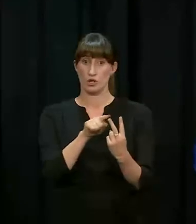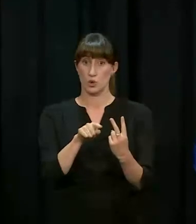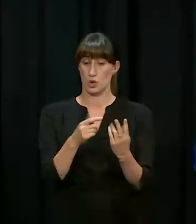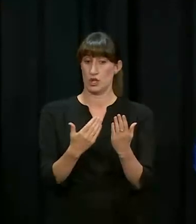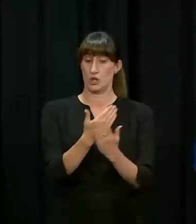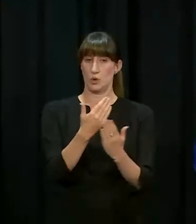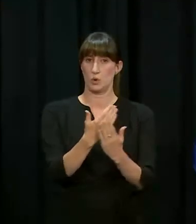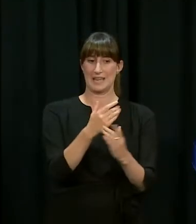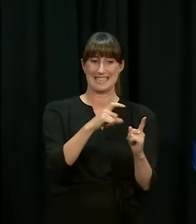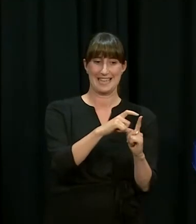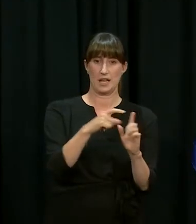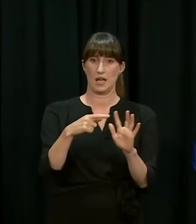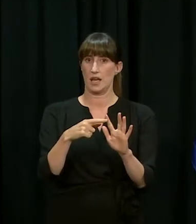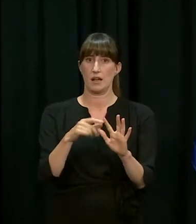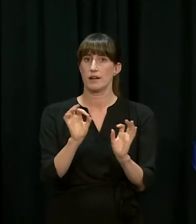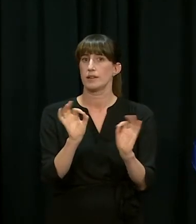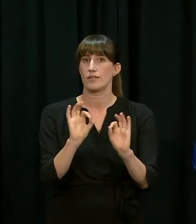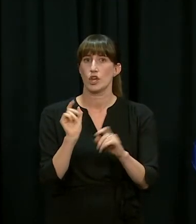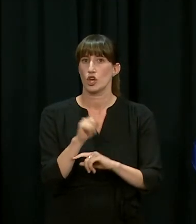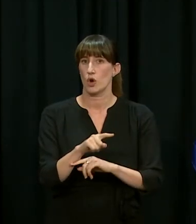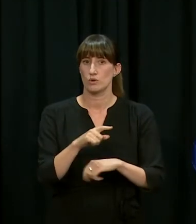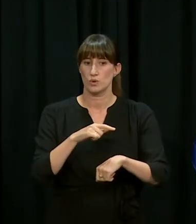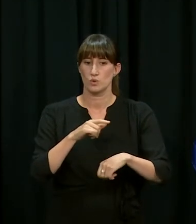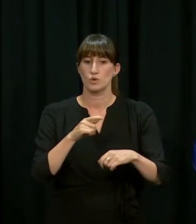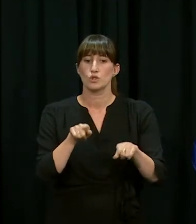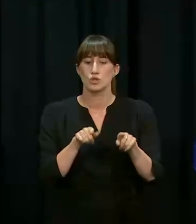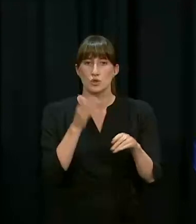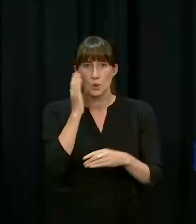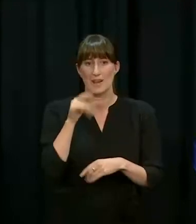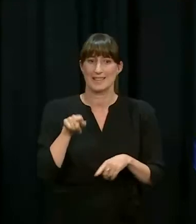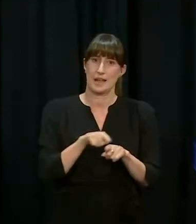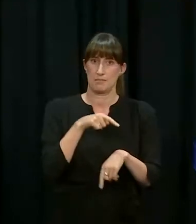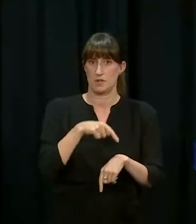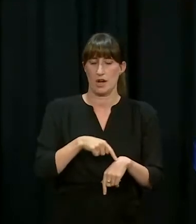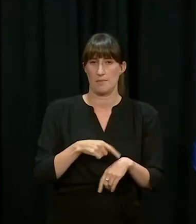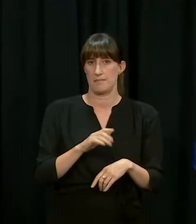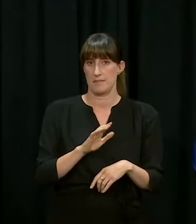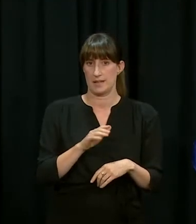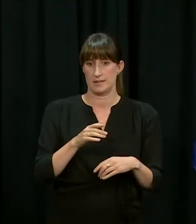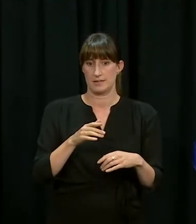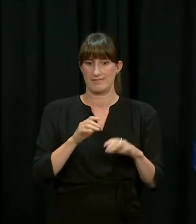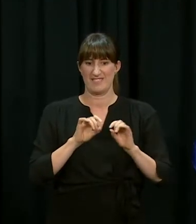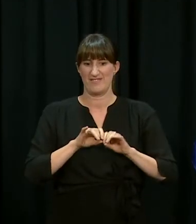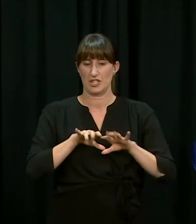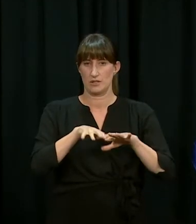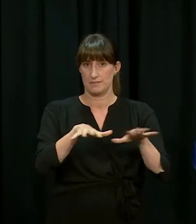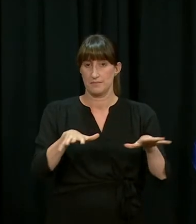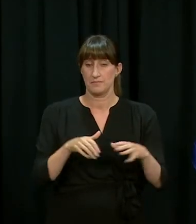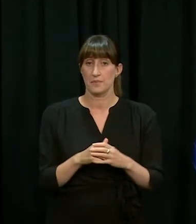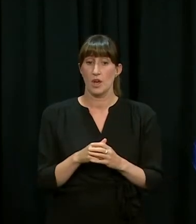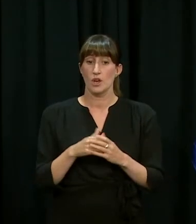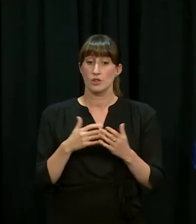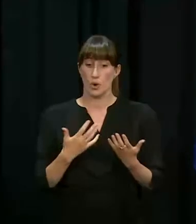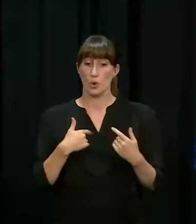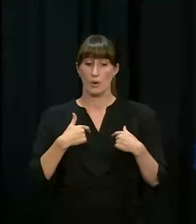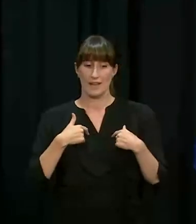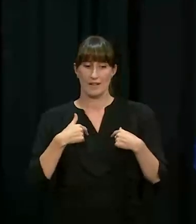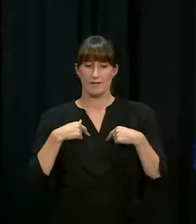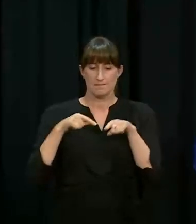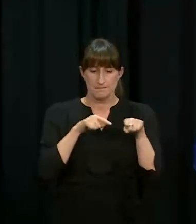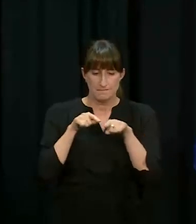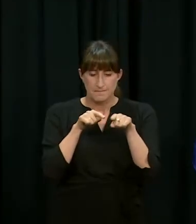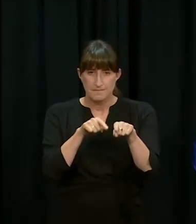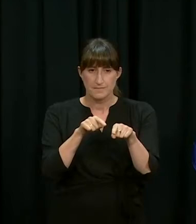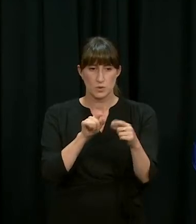their infectious period. We are confident that contact tracing and testing of any school-related contacts has been robust. However,